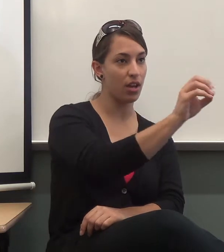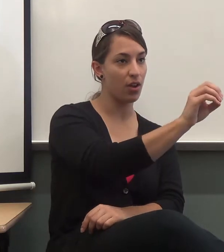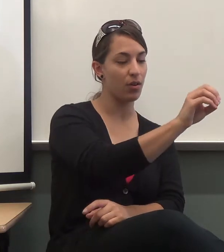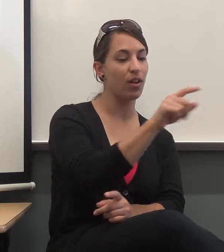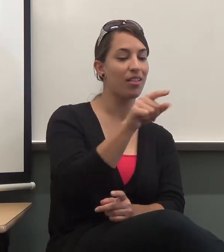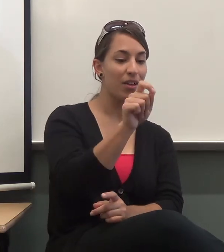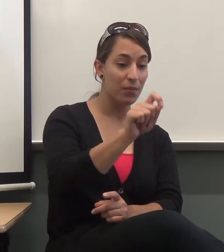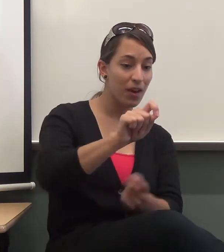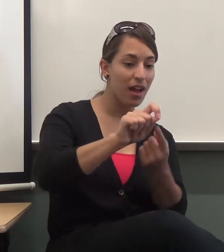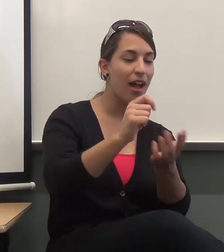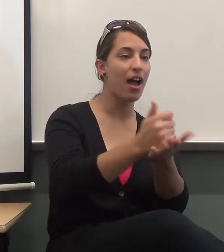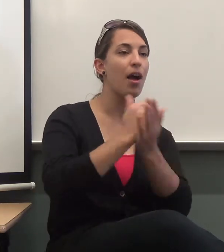clause.